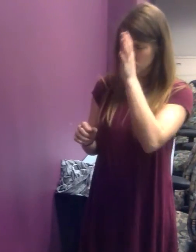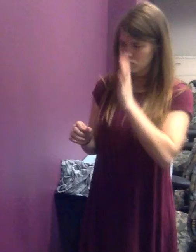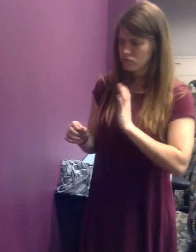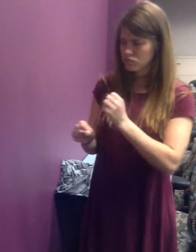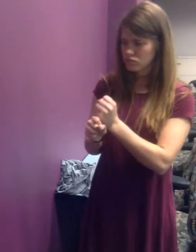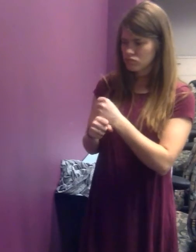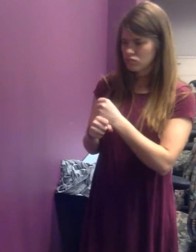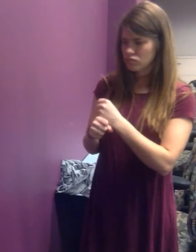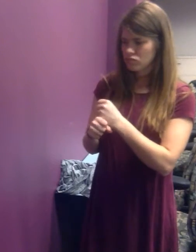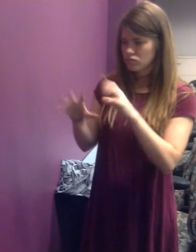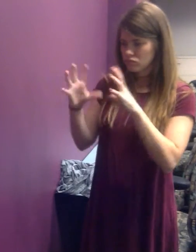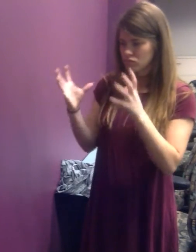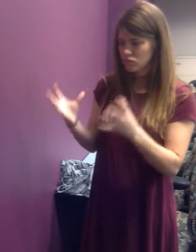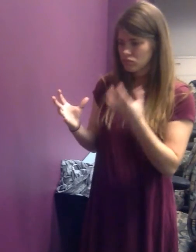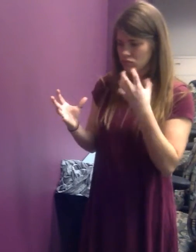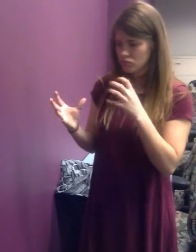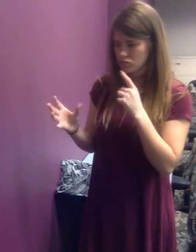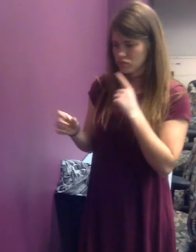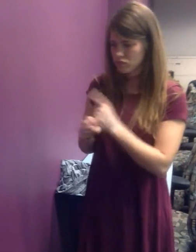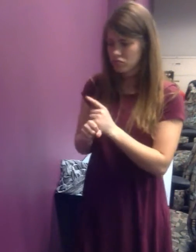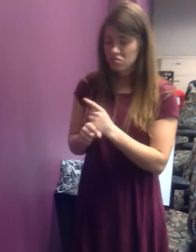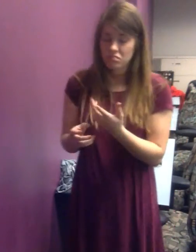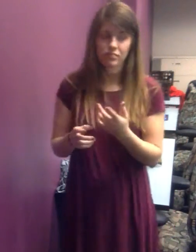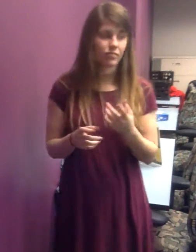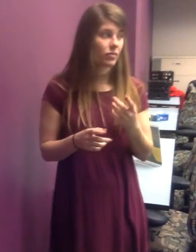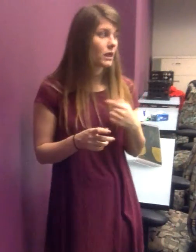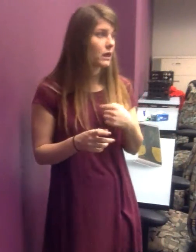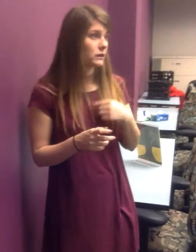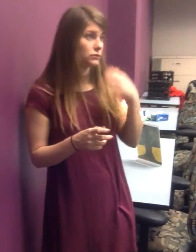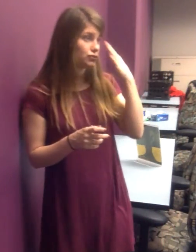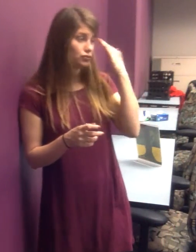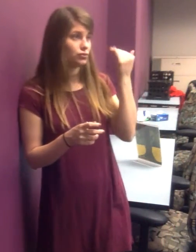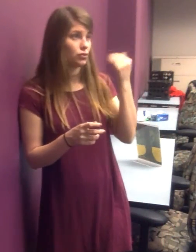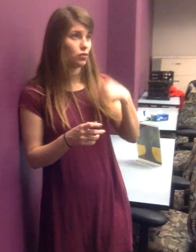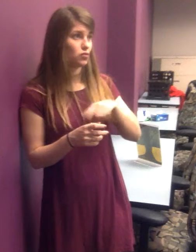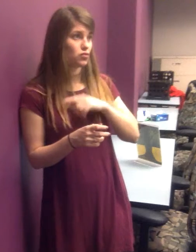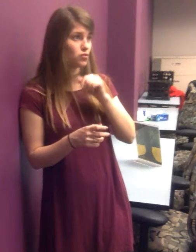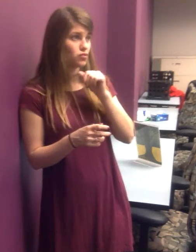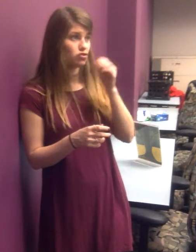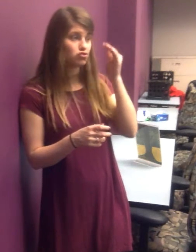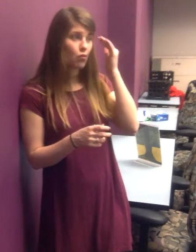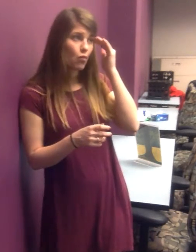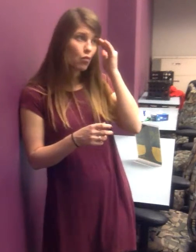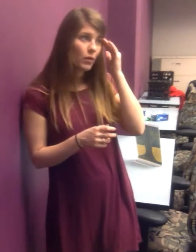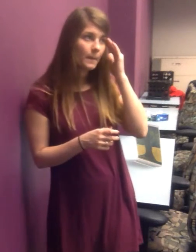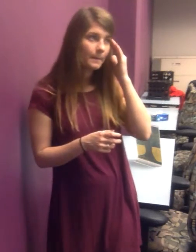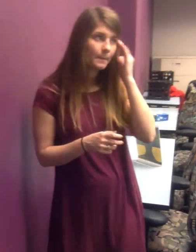such thing as global warming. The science is not settled on this. Even for President Obama, action on climate change